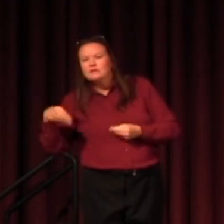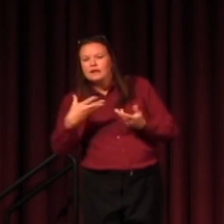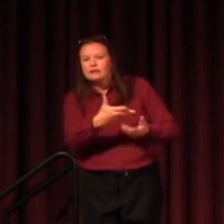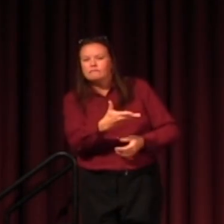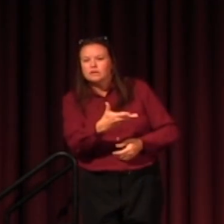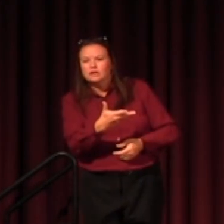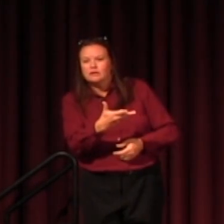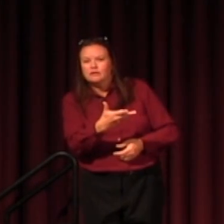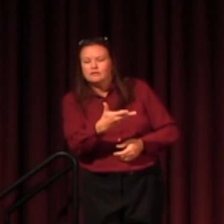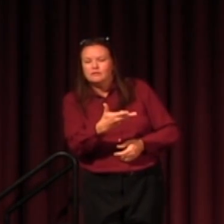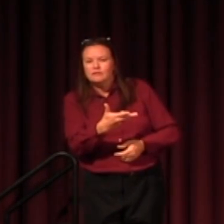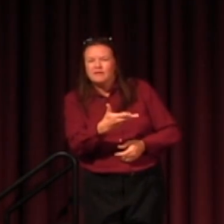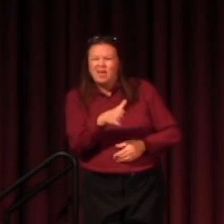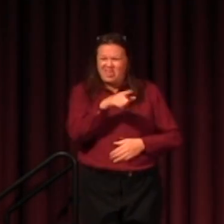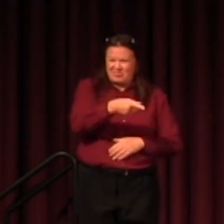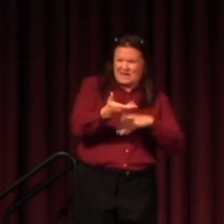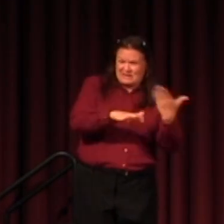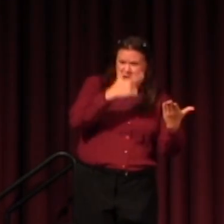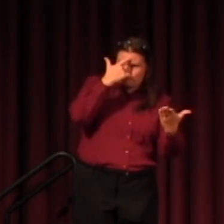predominance.